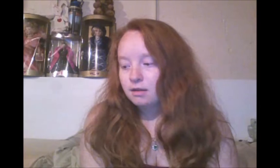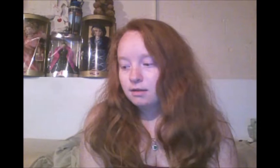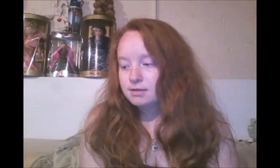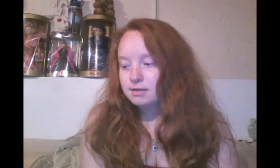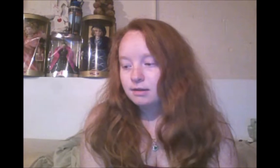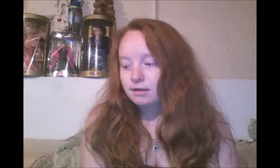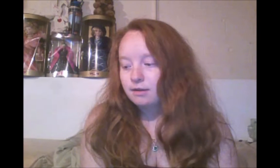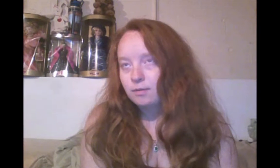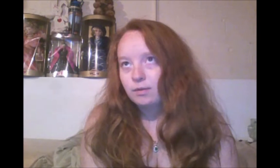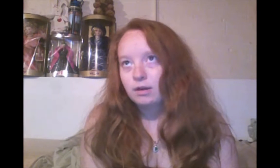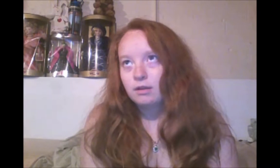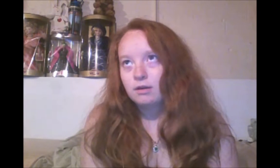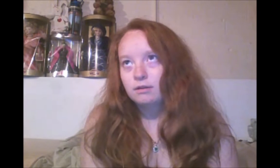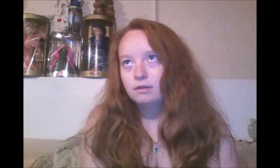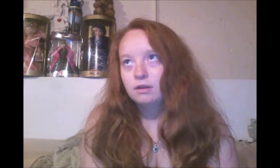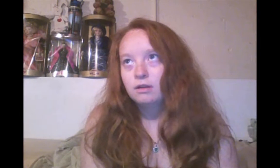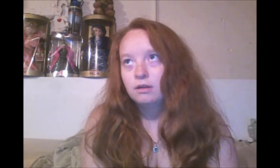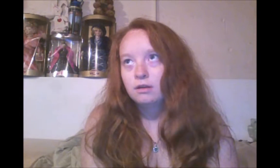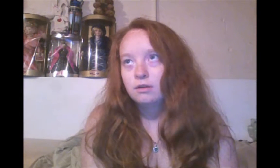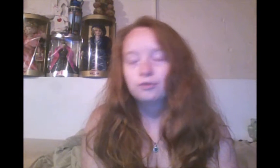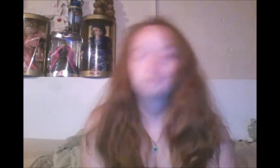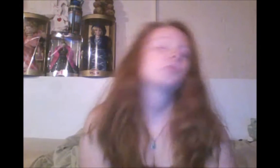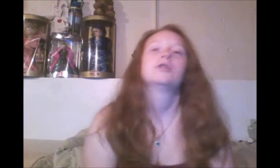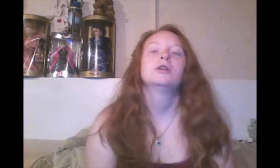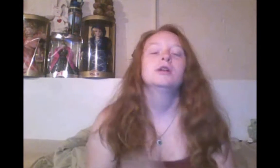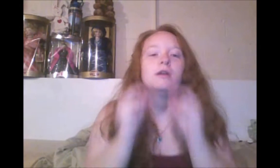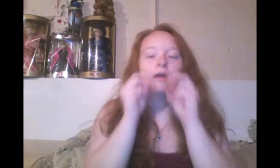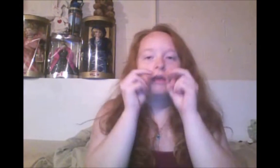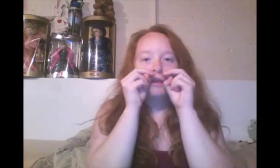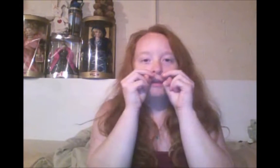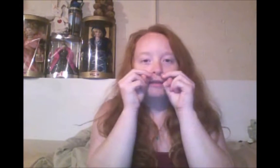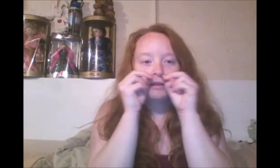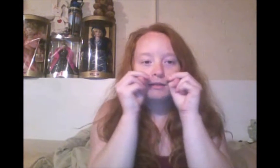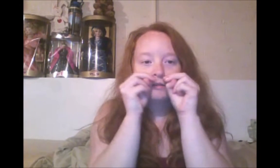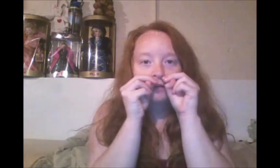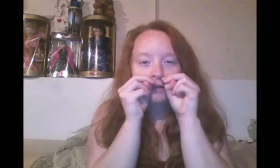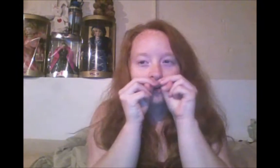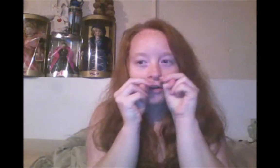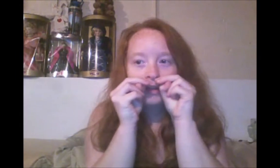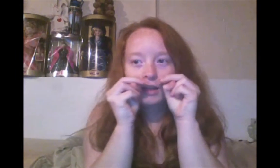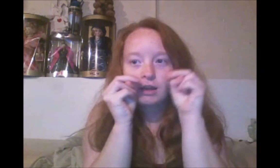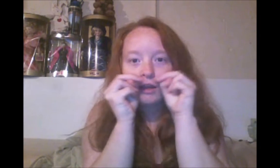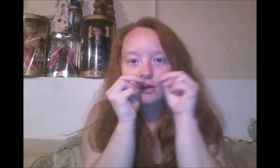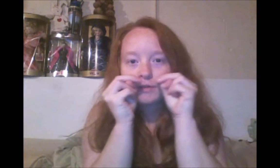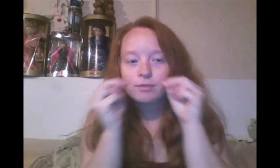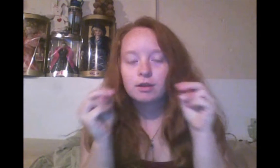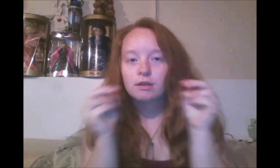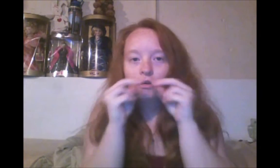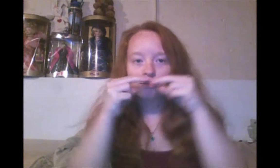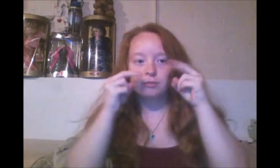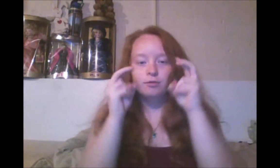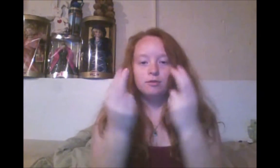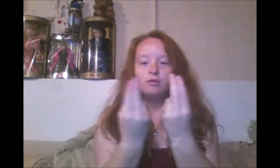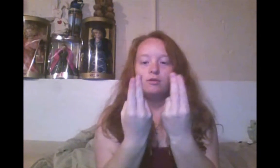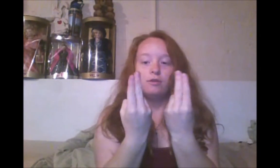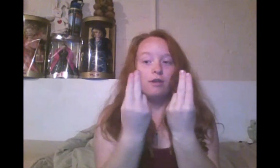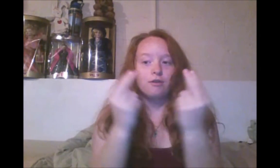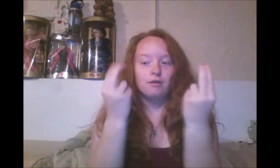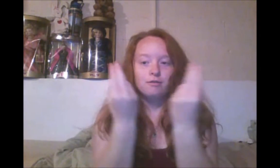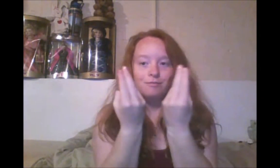Let's see, I can't remember anything else. Squirrel is like this. It's like you're eating a nut or something. So you'll put another, make